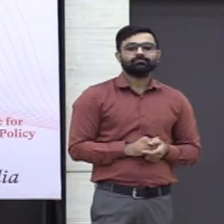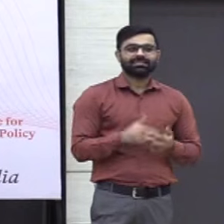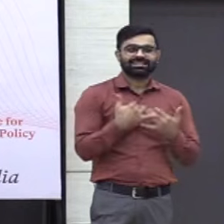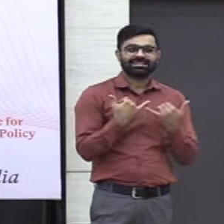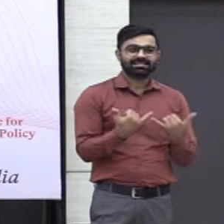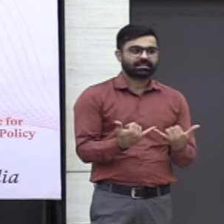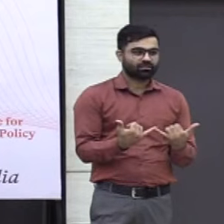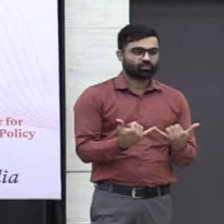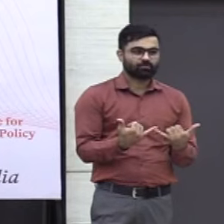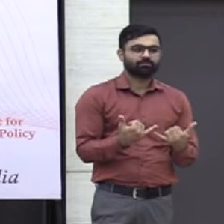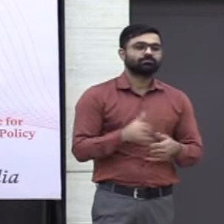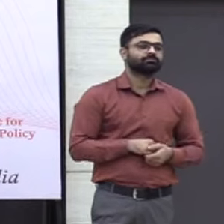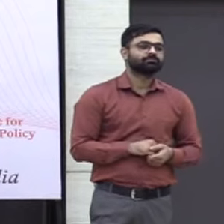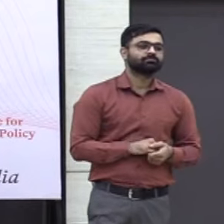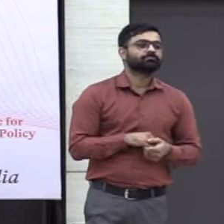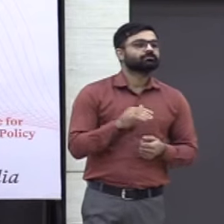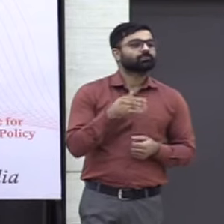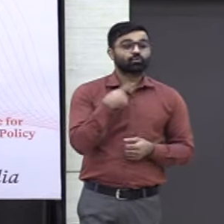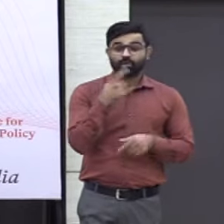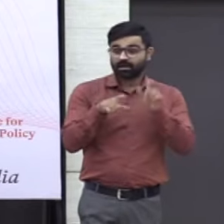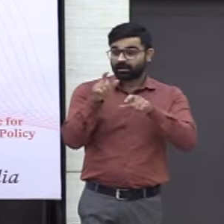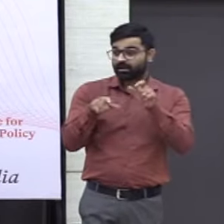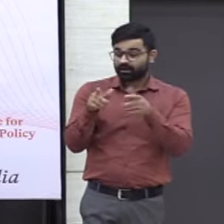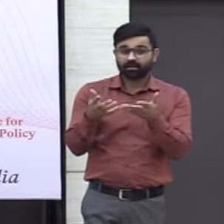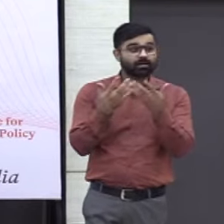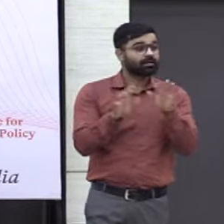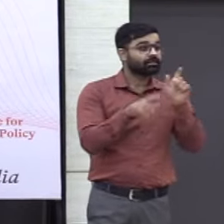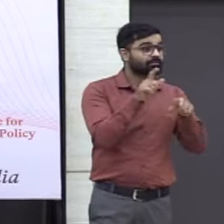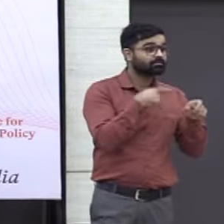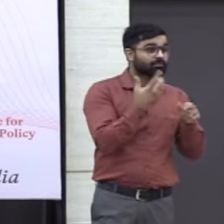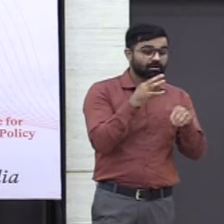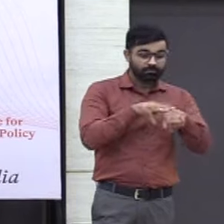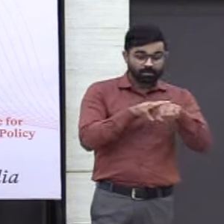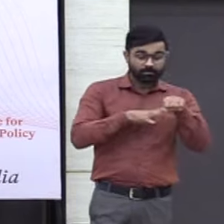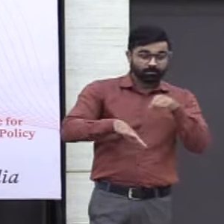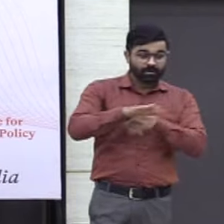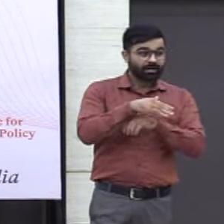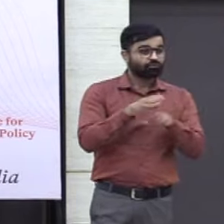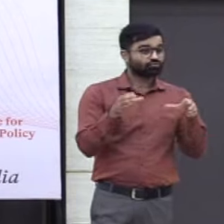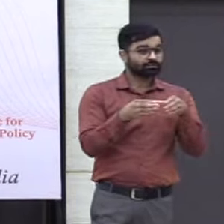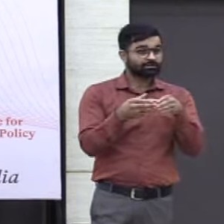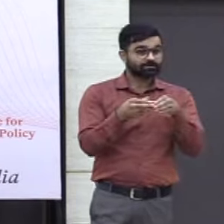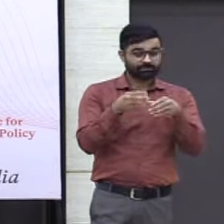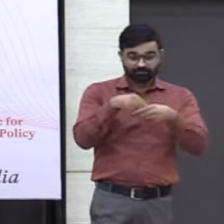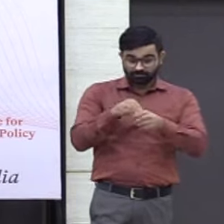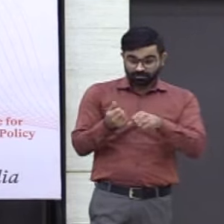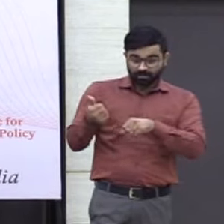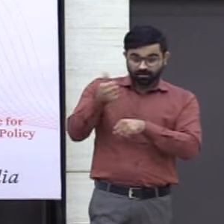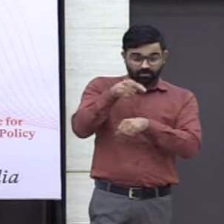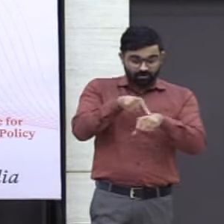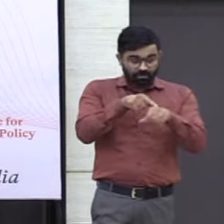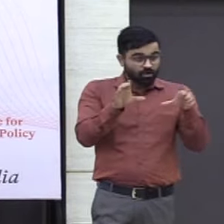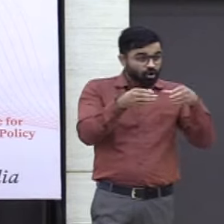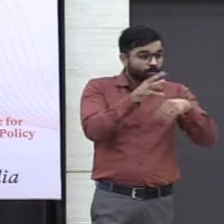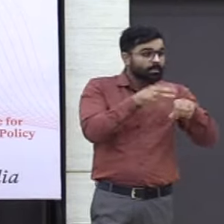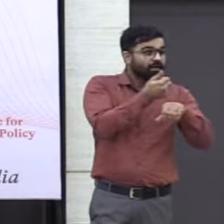Now, and then any person who is a member of an organized crime syndicate. What is